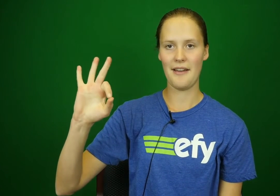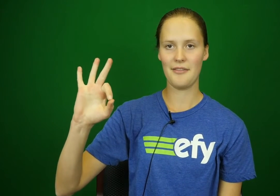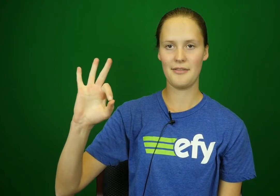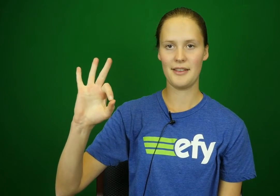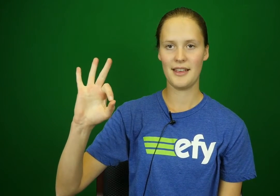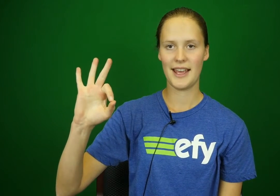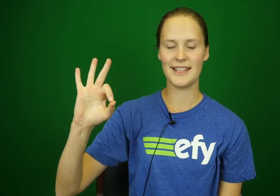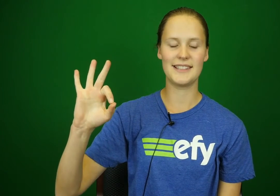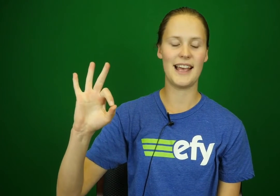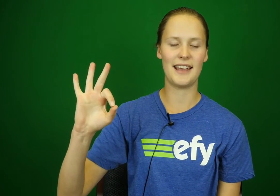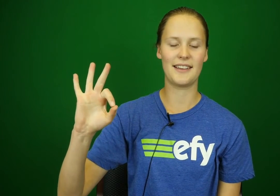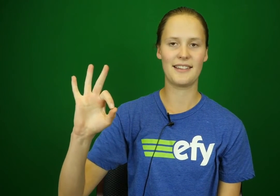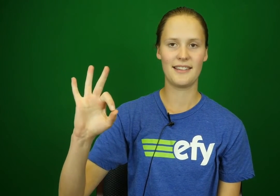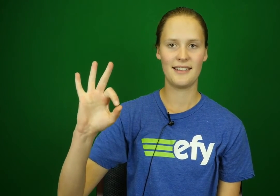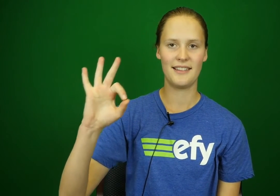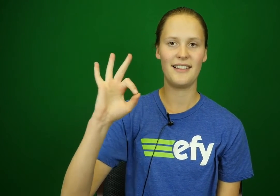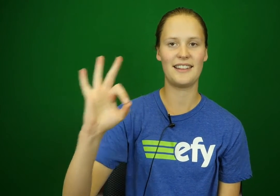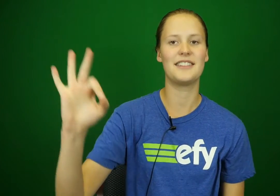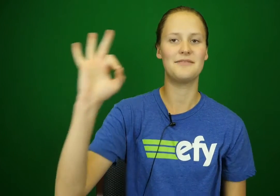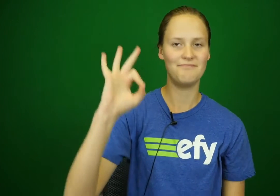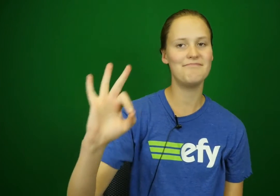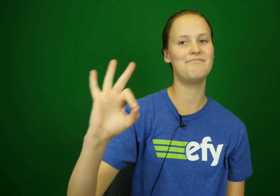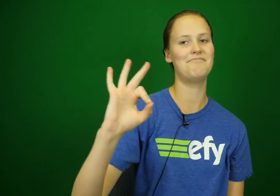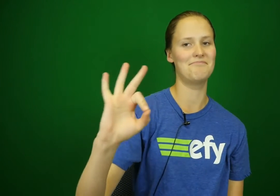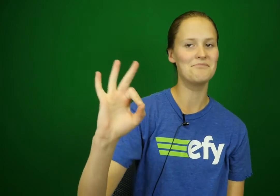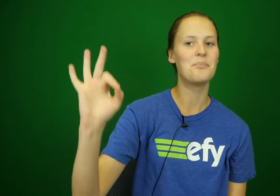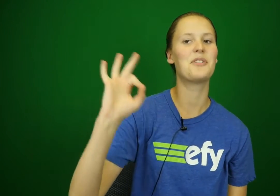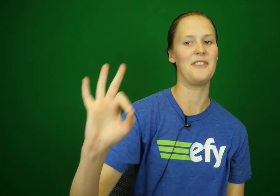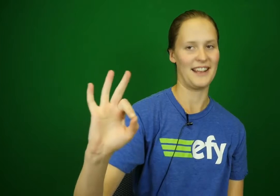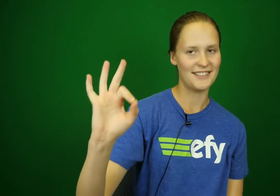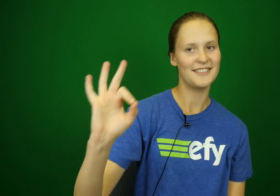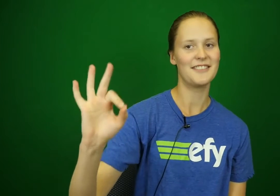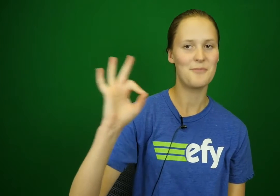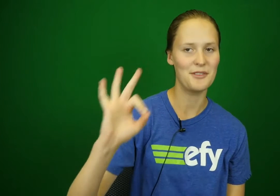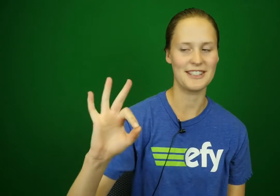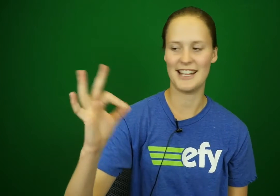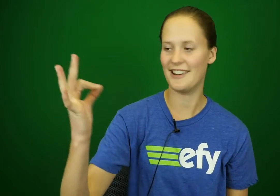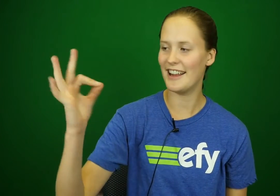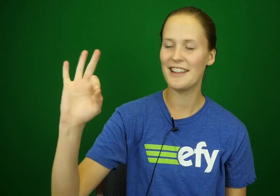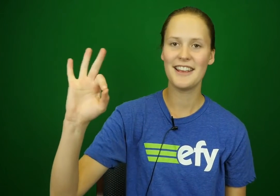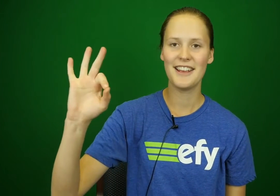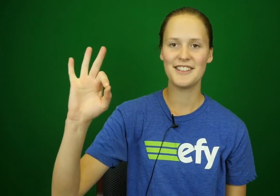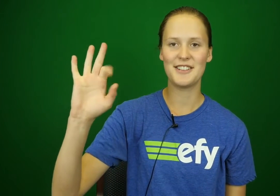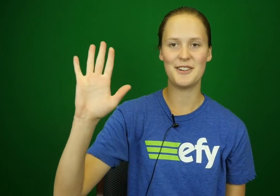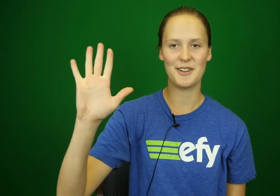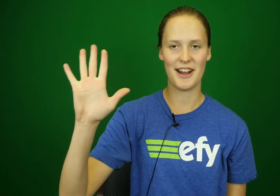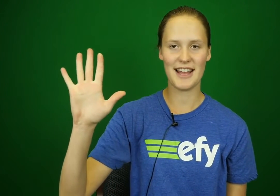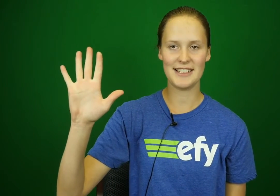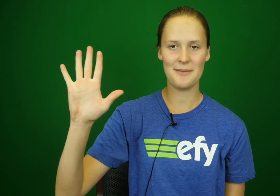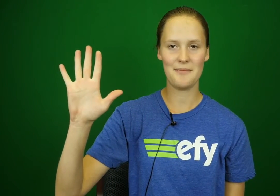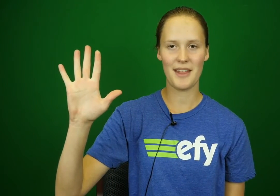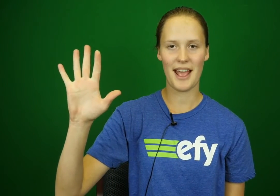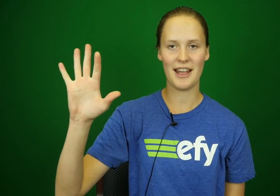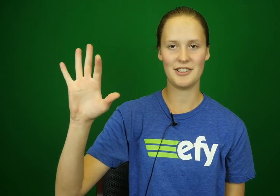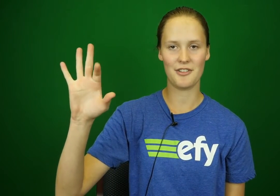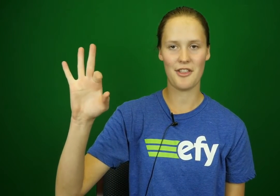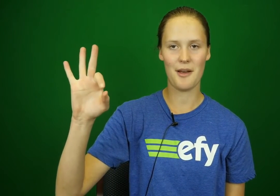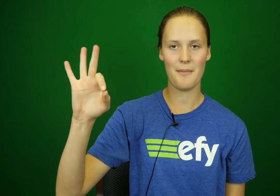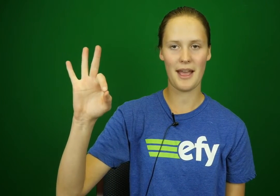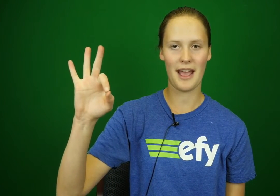F is like the perfect sign, right? So your hand is up and your thumb